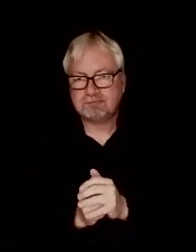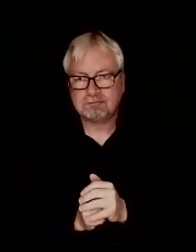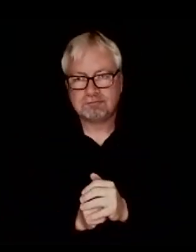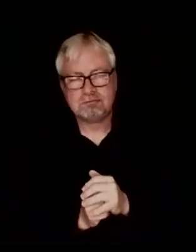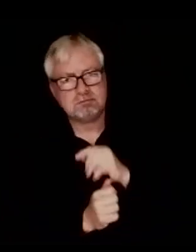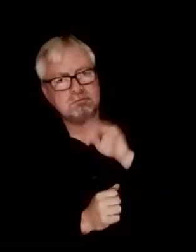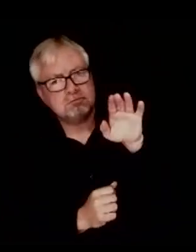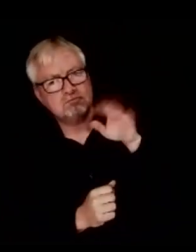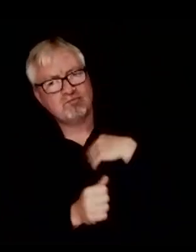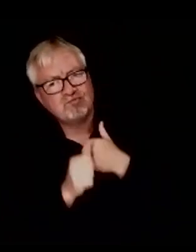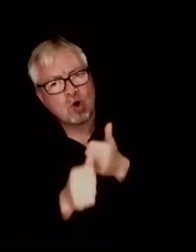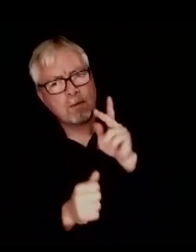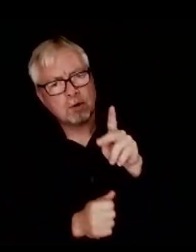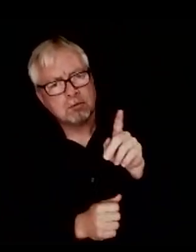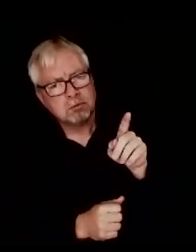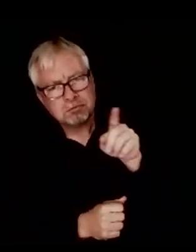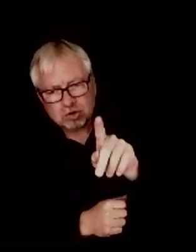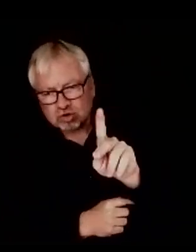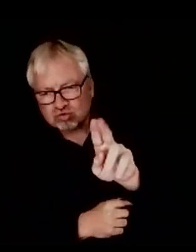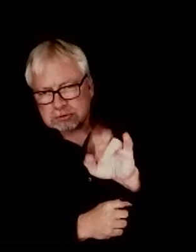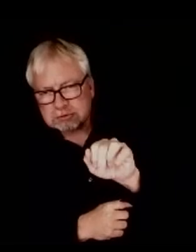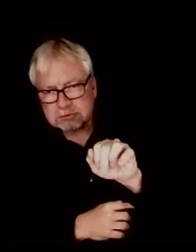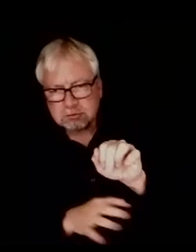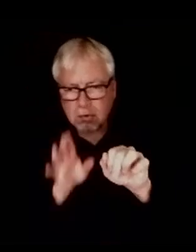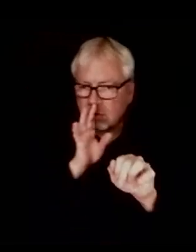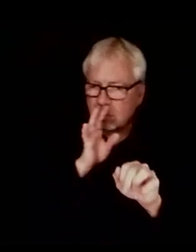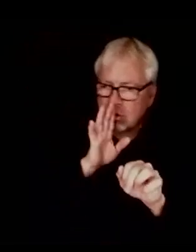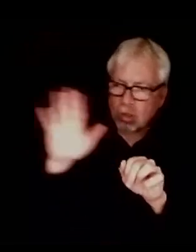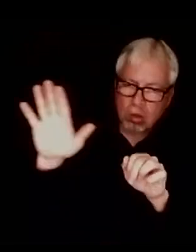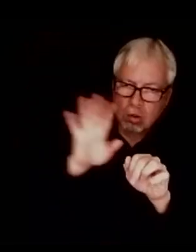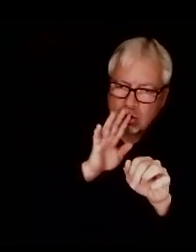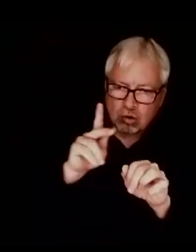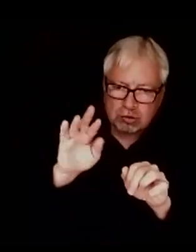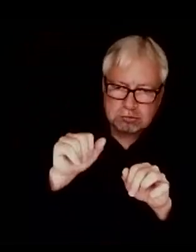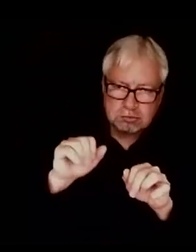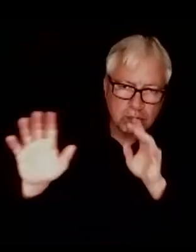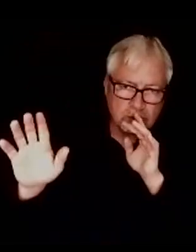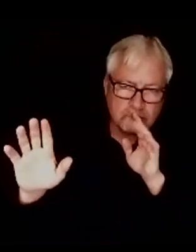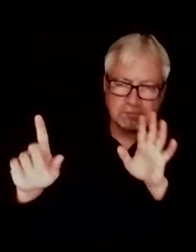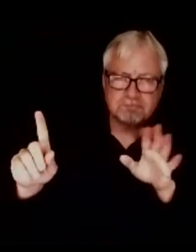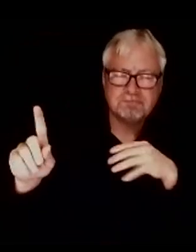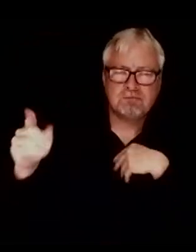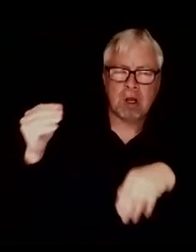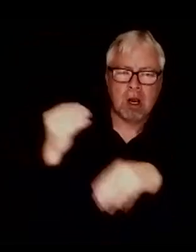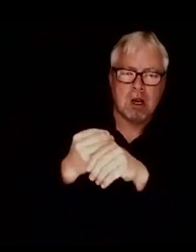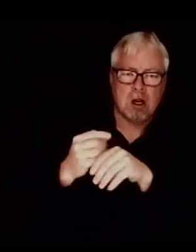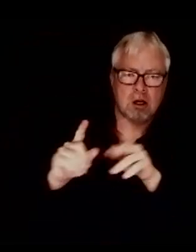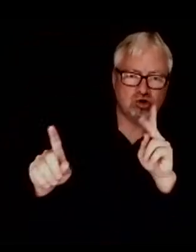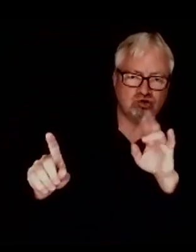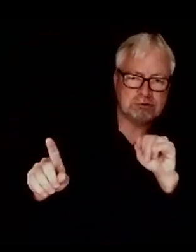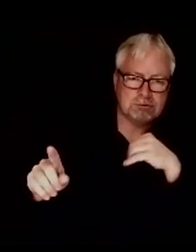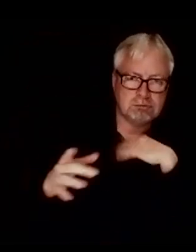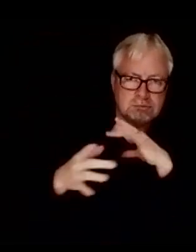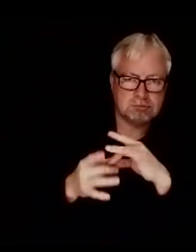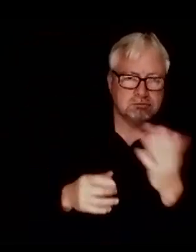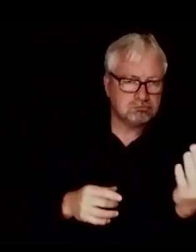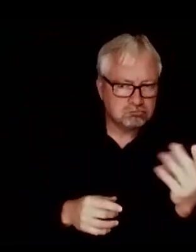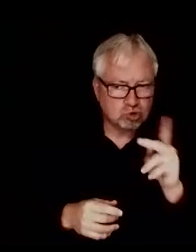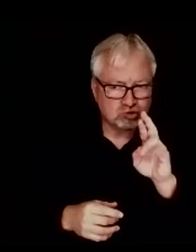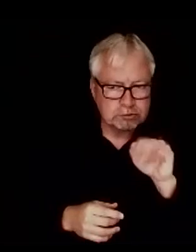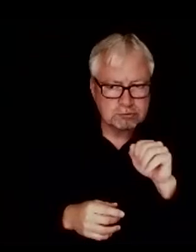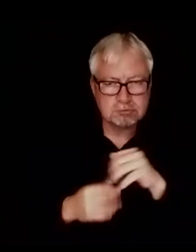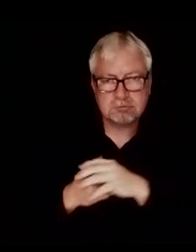ahead. Yeah, Commissioner, I was just going to add two things to that if I could. One thing that we had heard, so I want to make sure